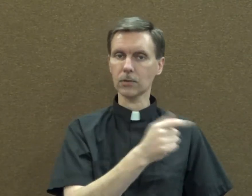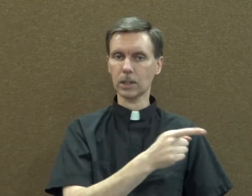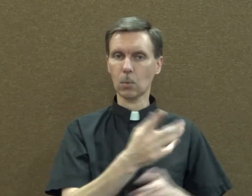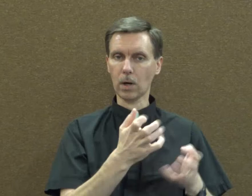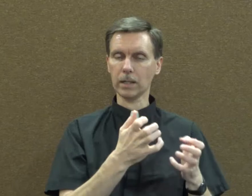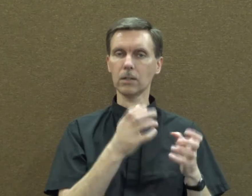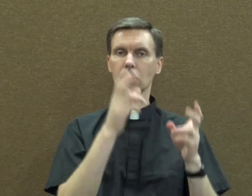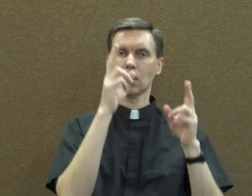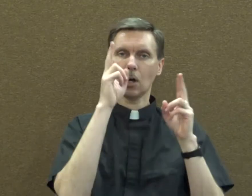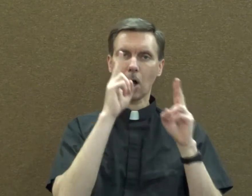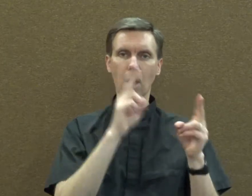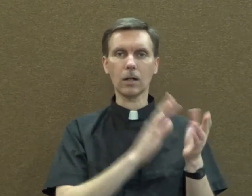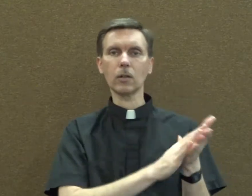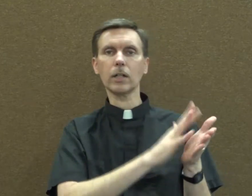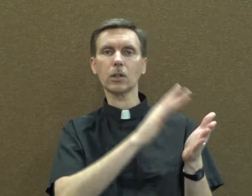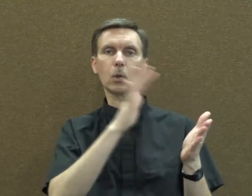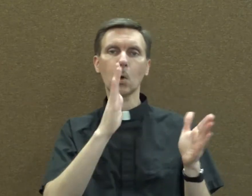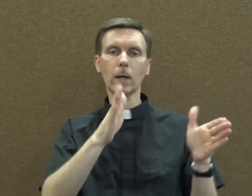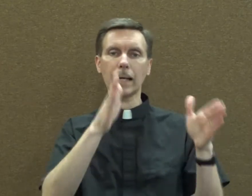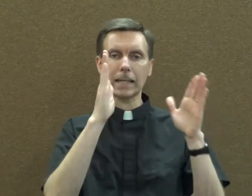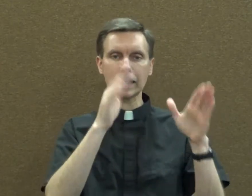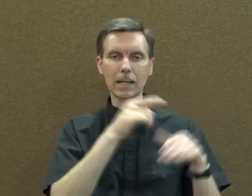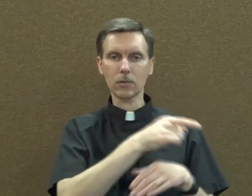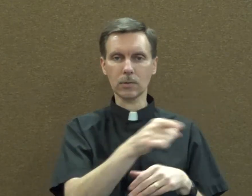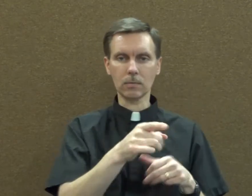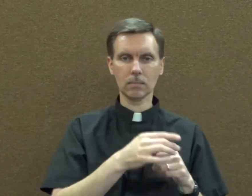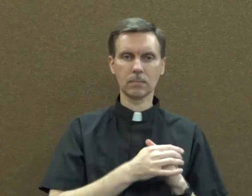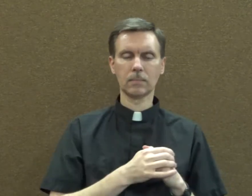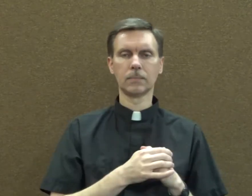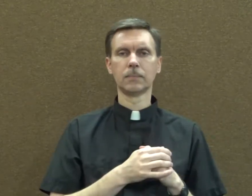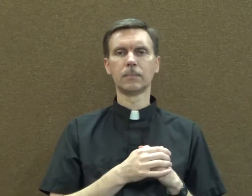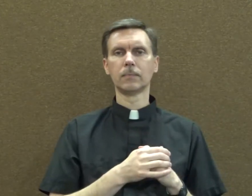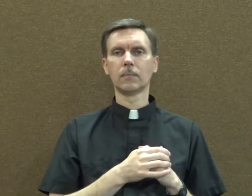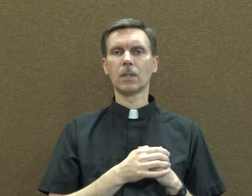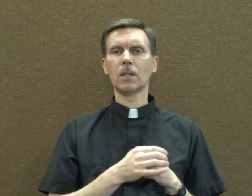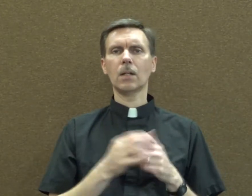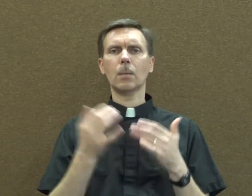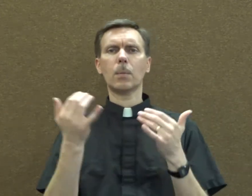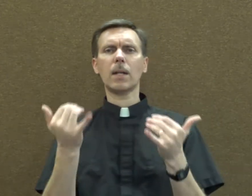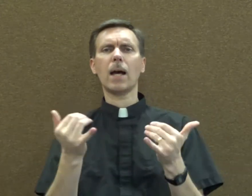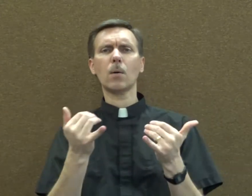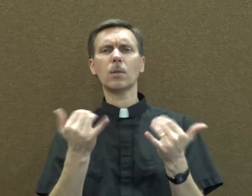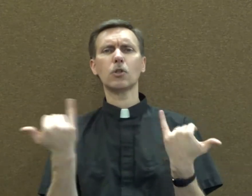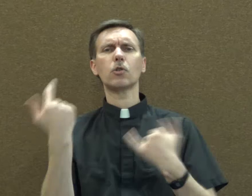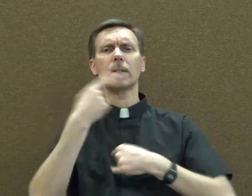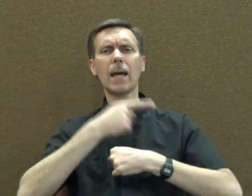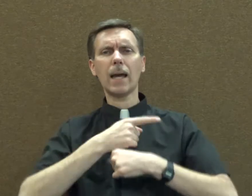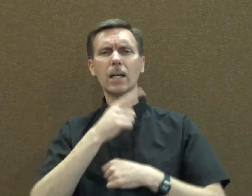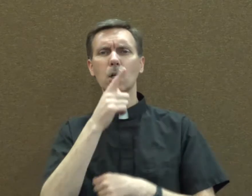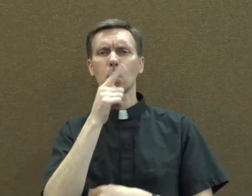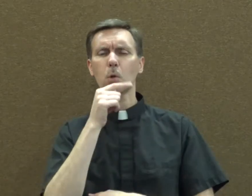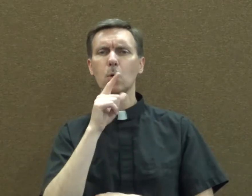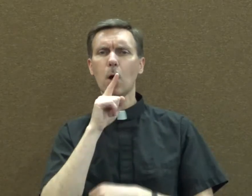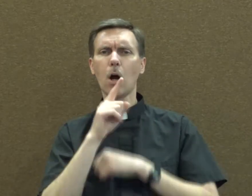They wanted honor and glory and attention. But now, today, who